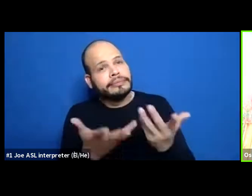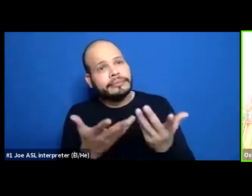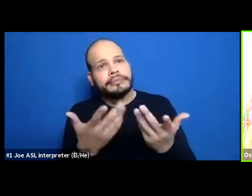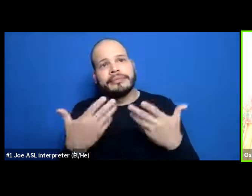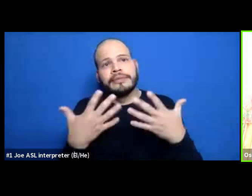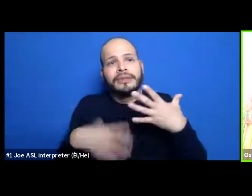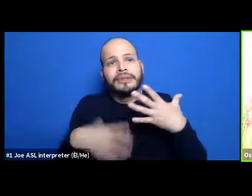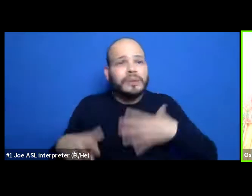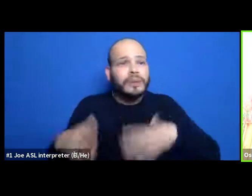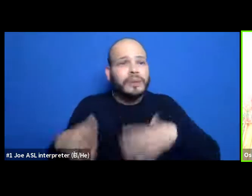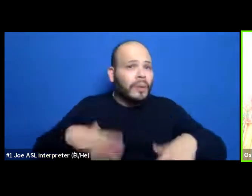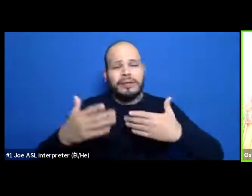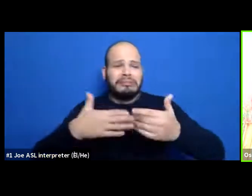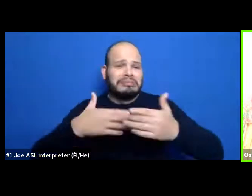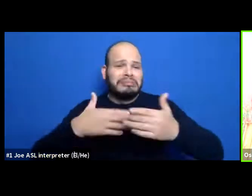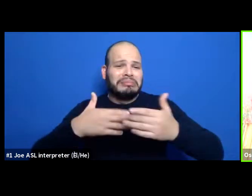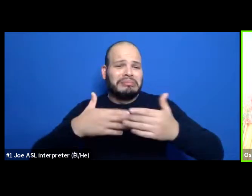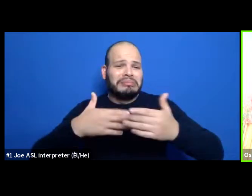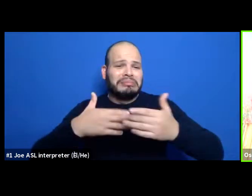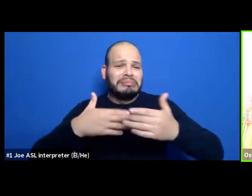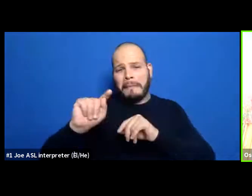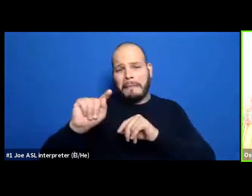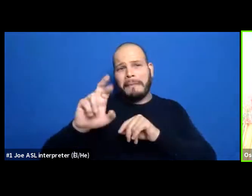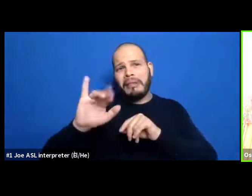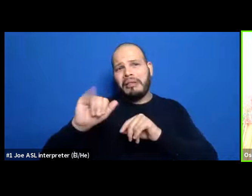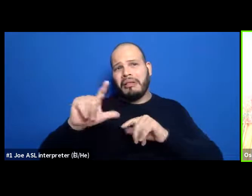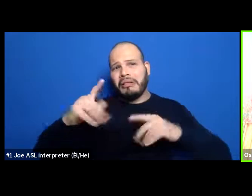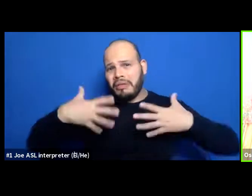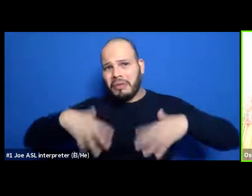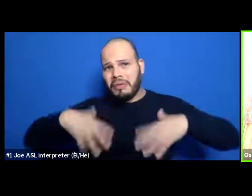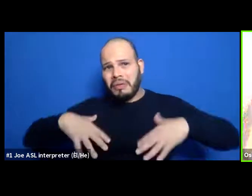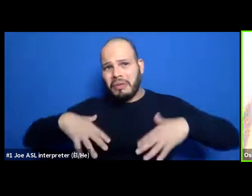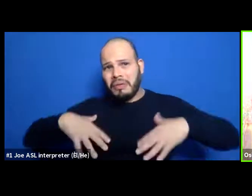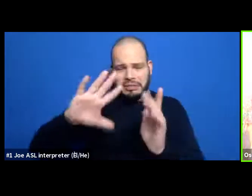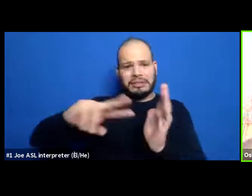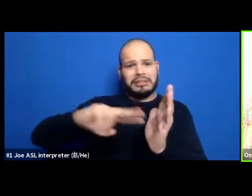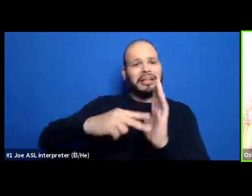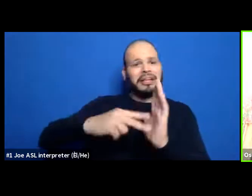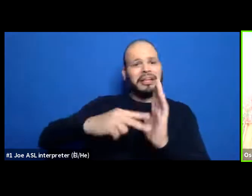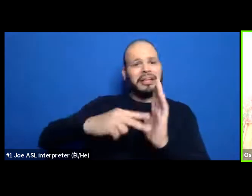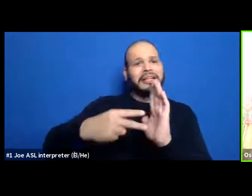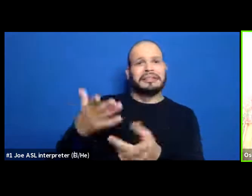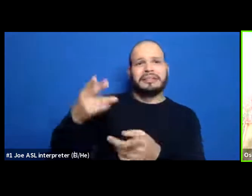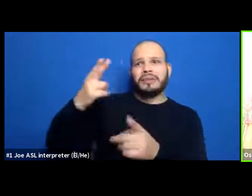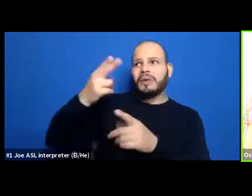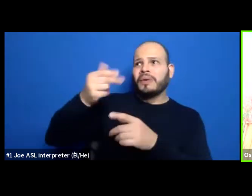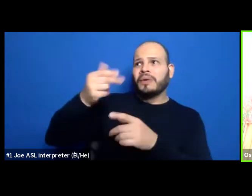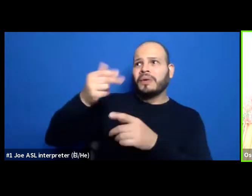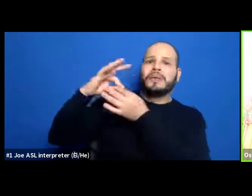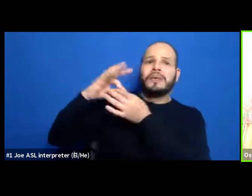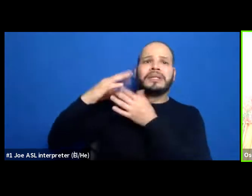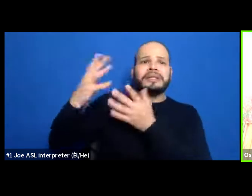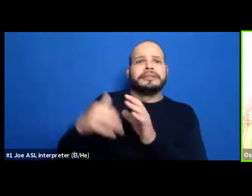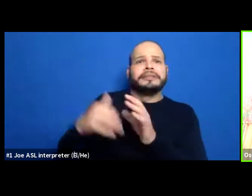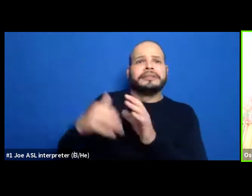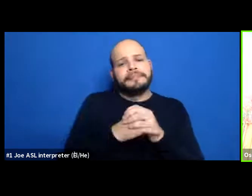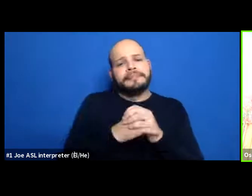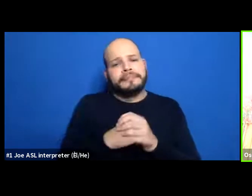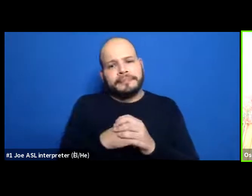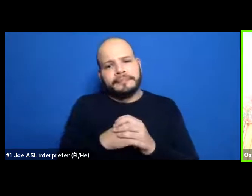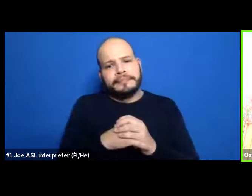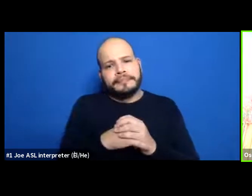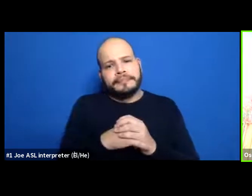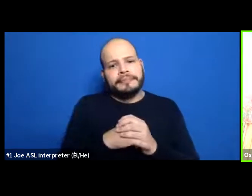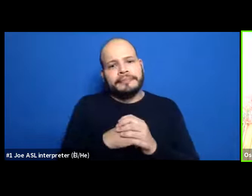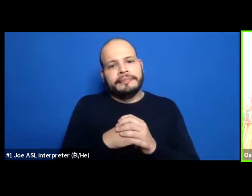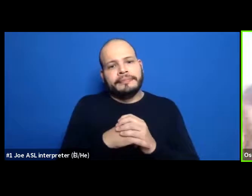your existence possible here. The other thing is to think about relationship around us, right? How are we